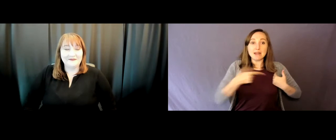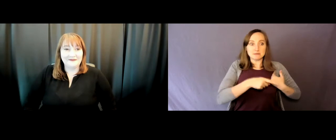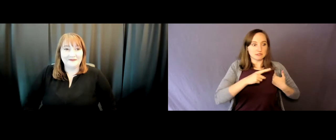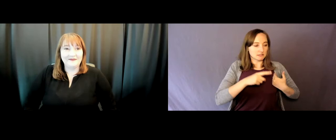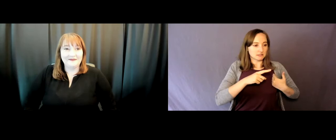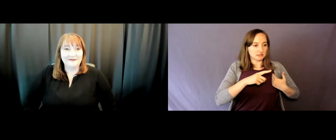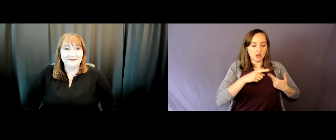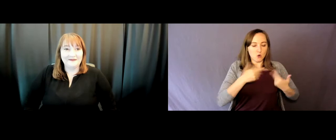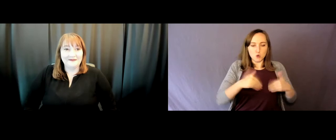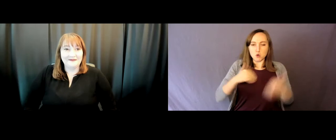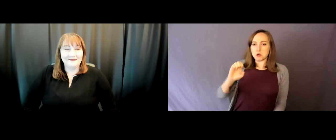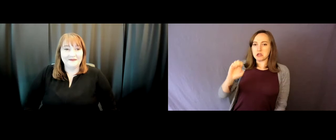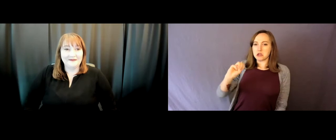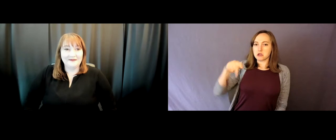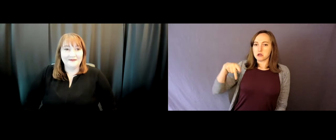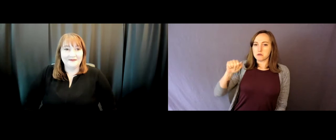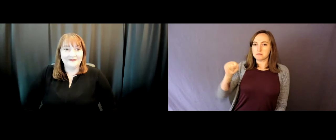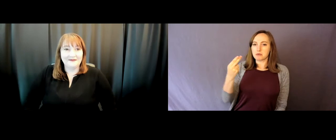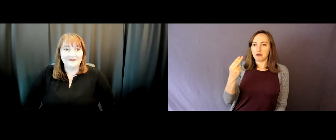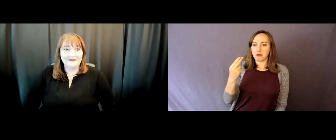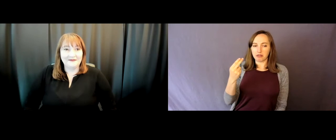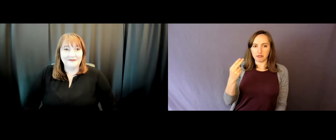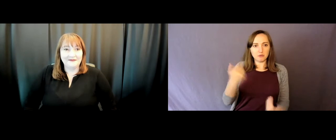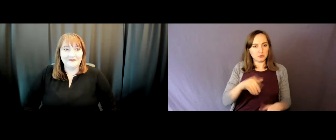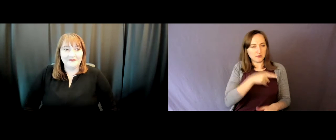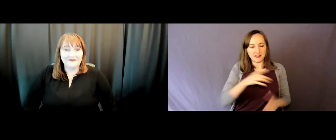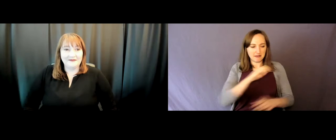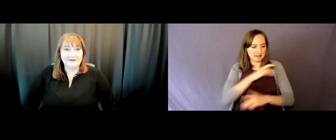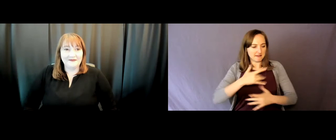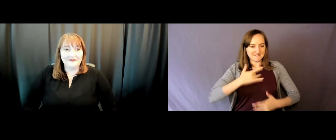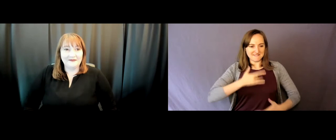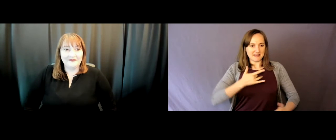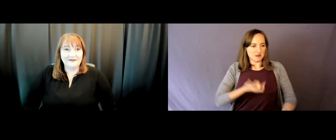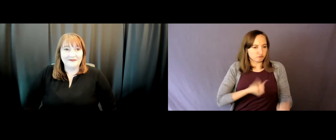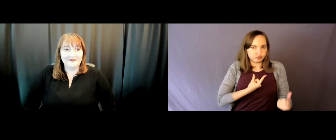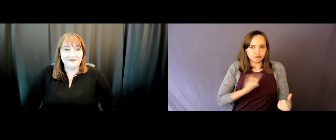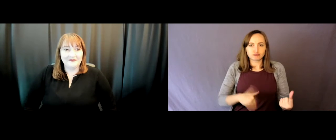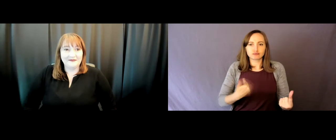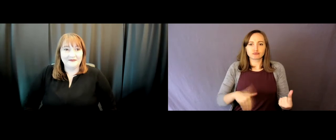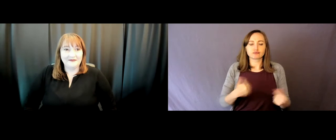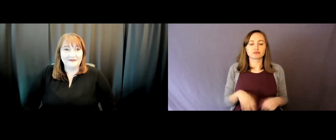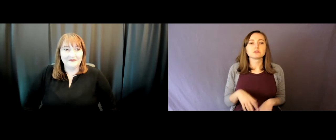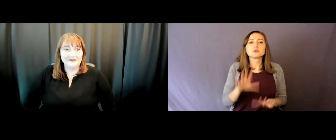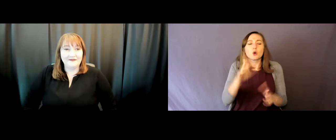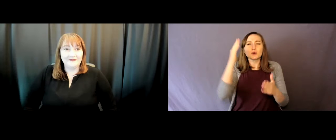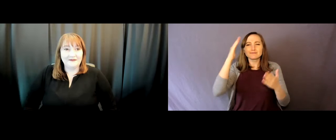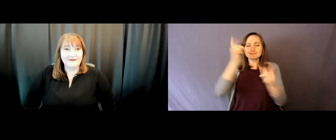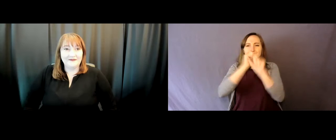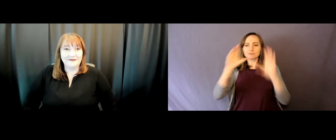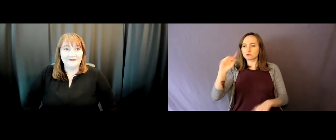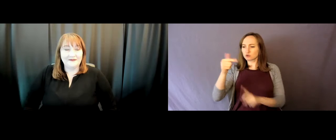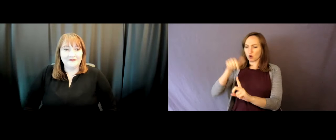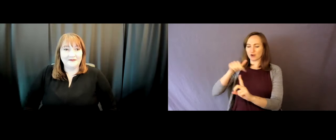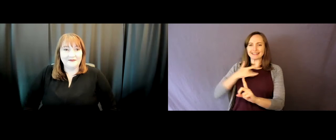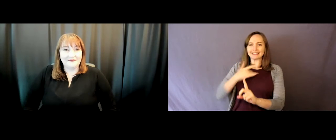ultimate empaths, especially dogs. Dogs, when I think of a dog, it's like